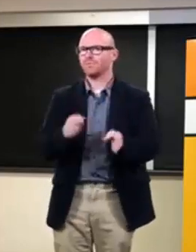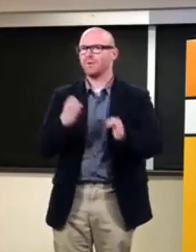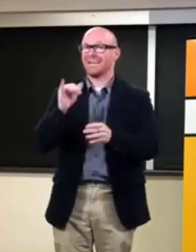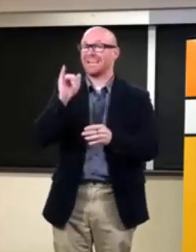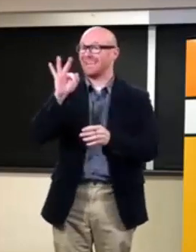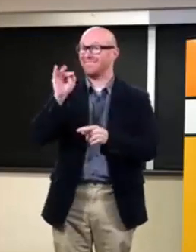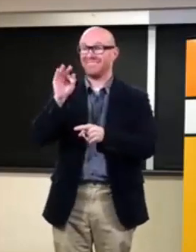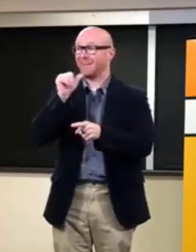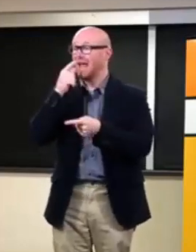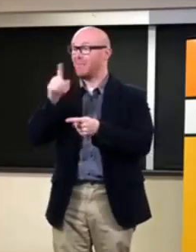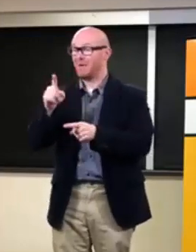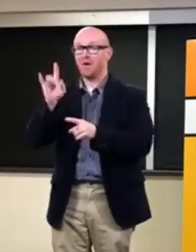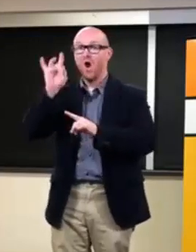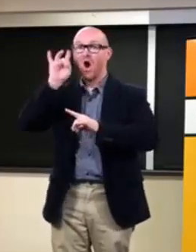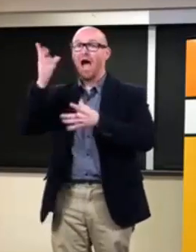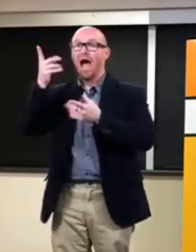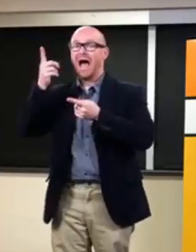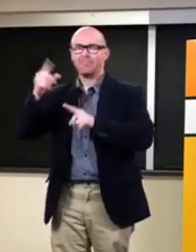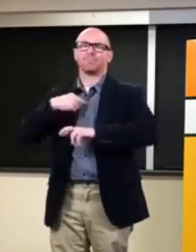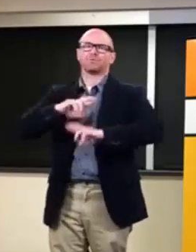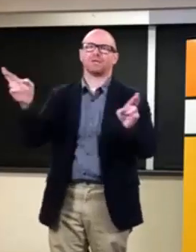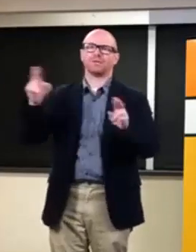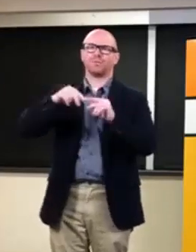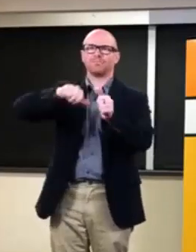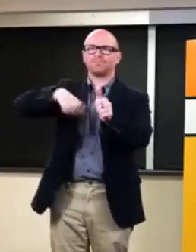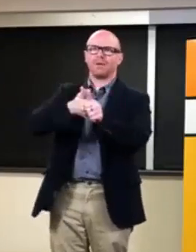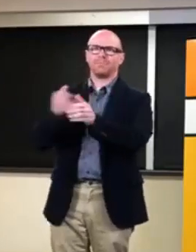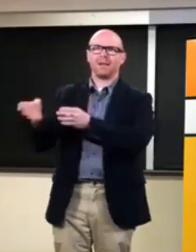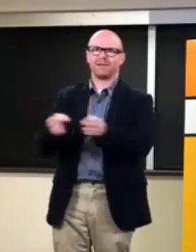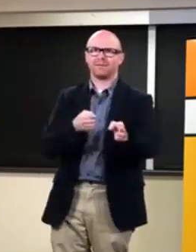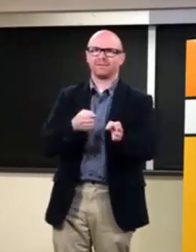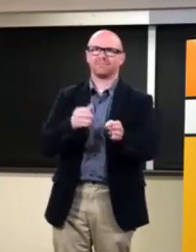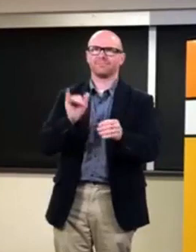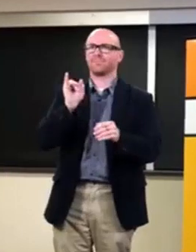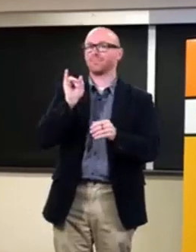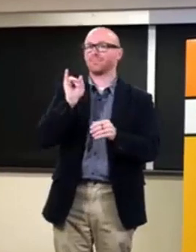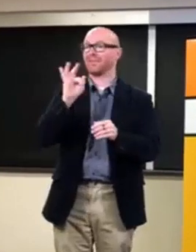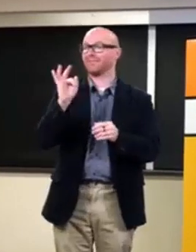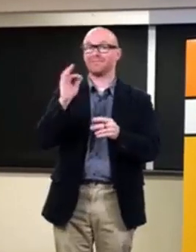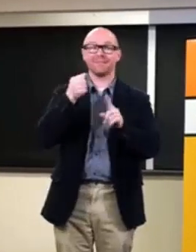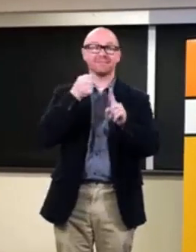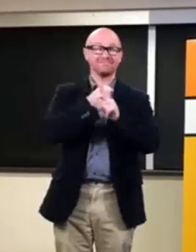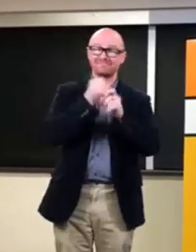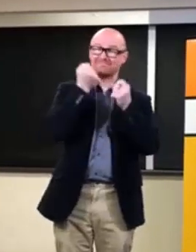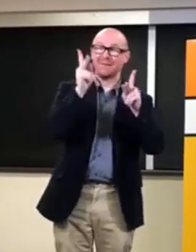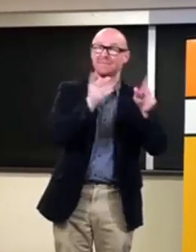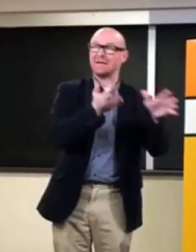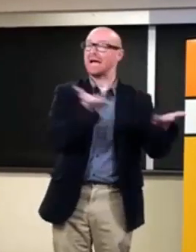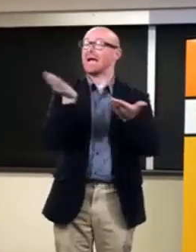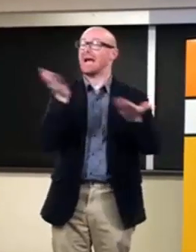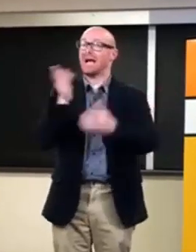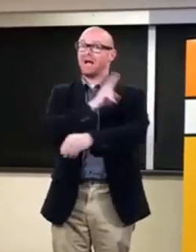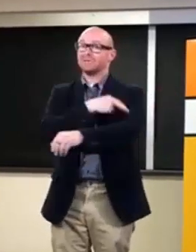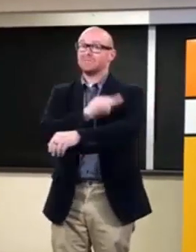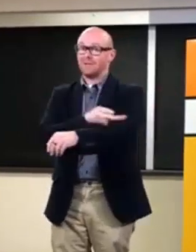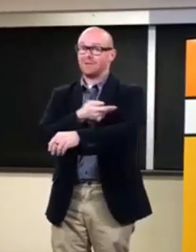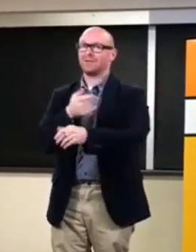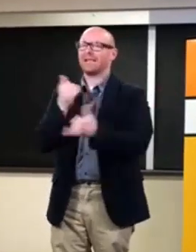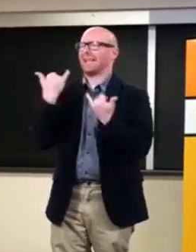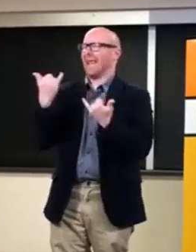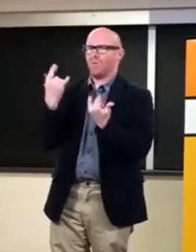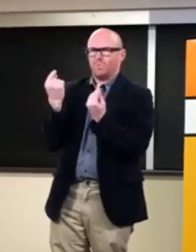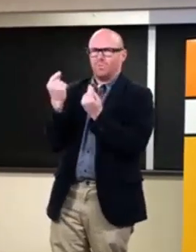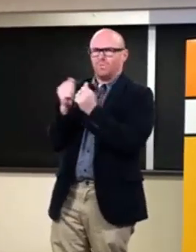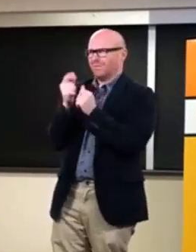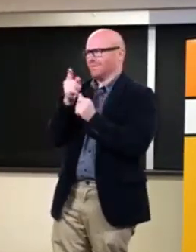case scenarios, so we are actively planning for what we would do if there is a surge on our healthcare systems to ensure that those who need medical